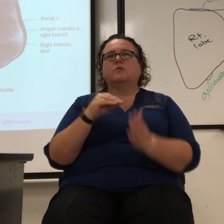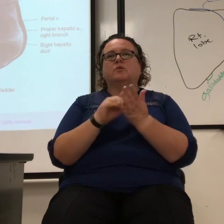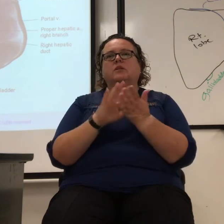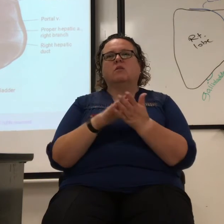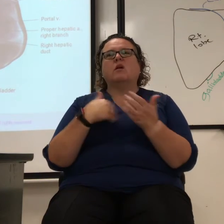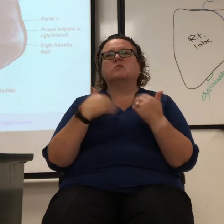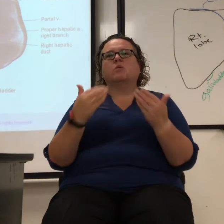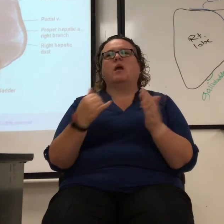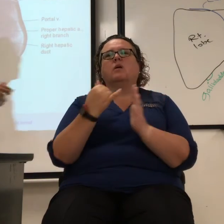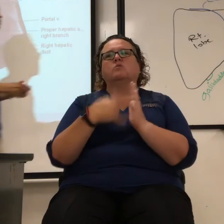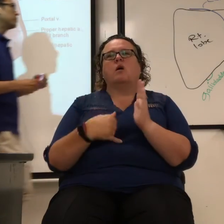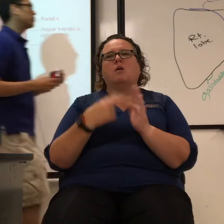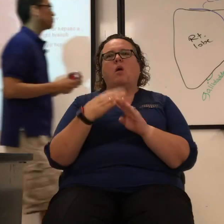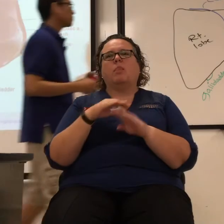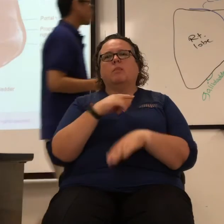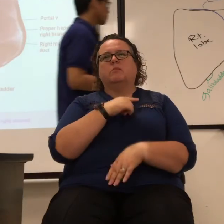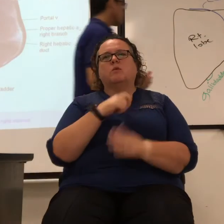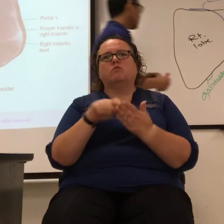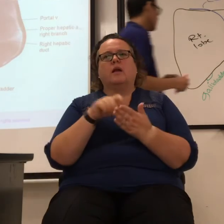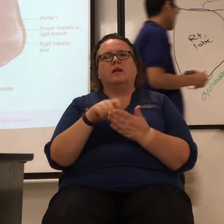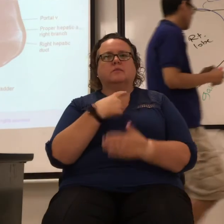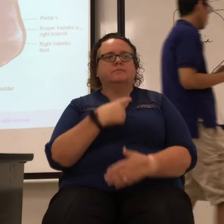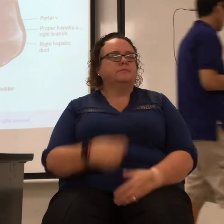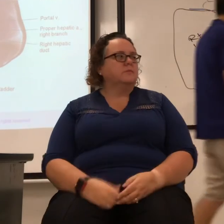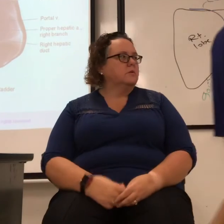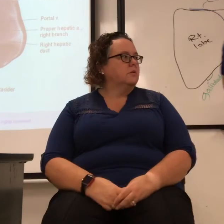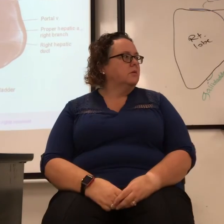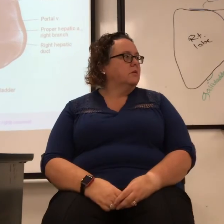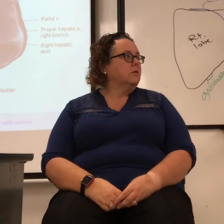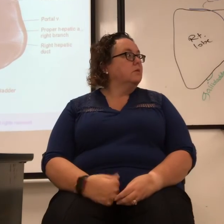okay. I'll draw it right on the board for you.